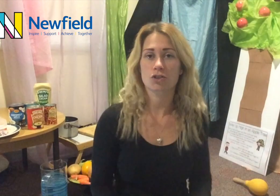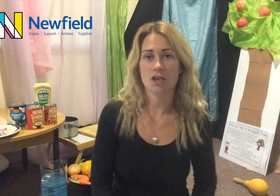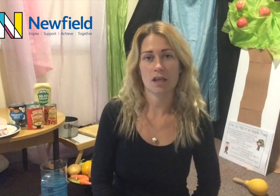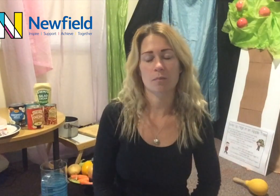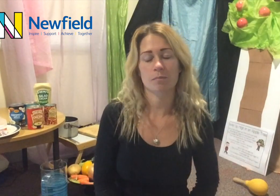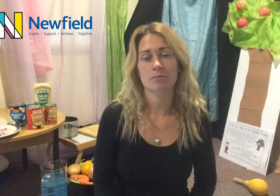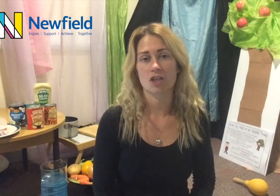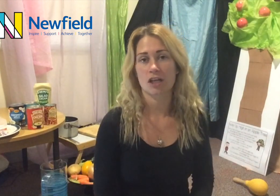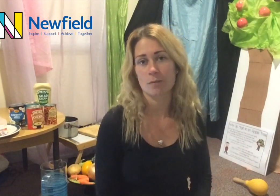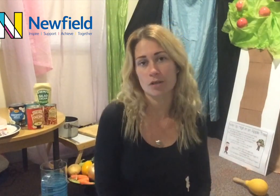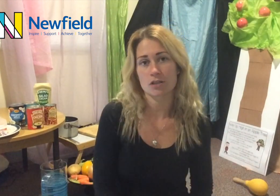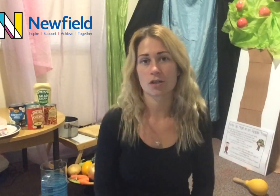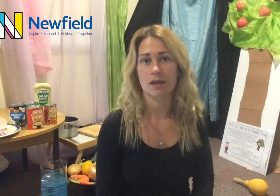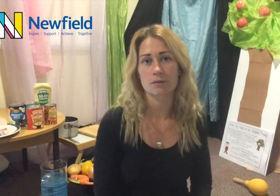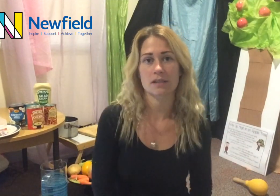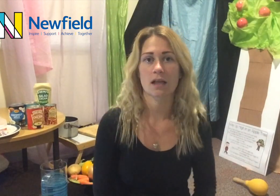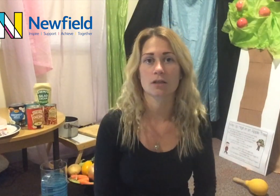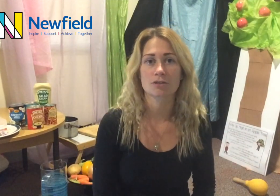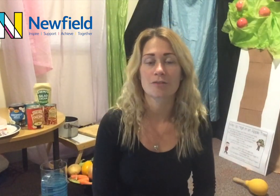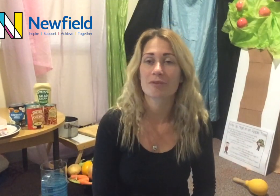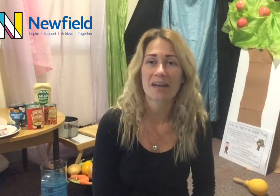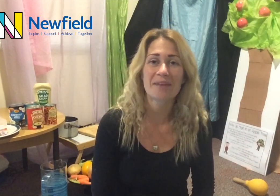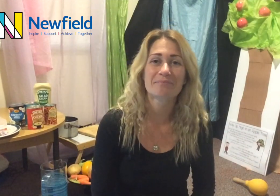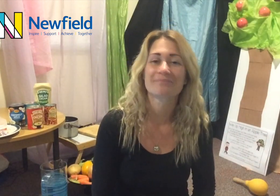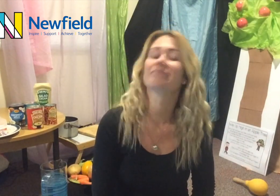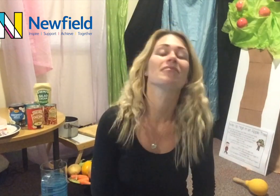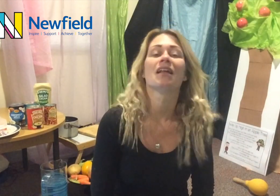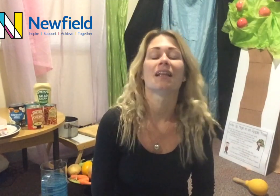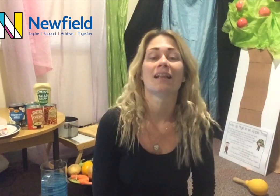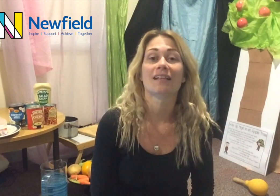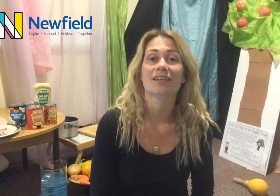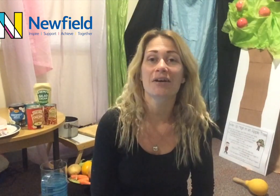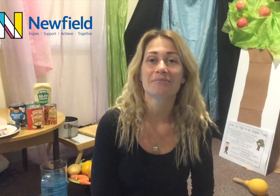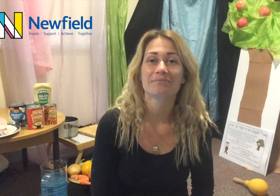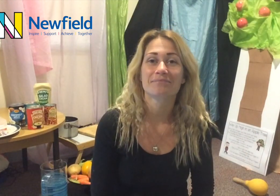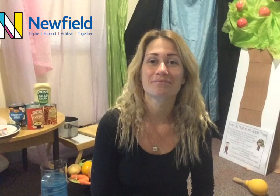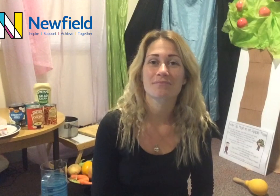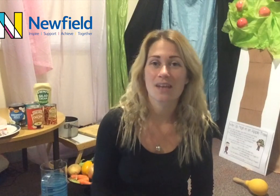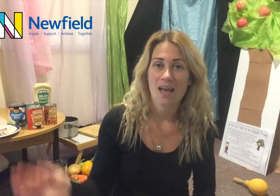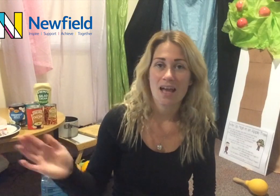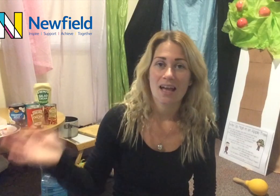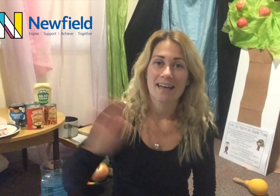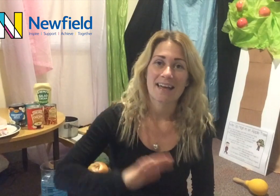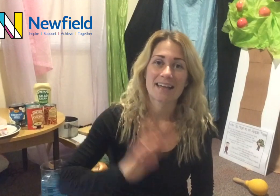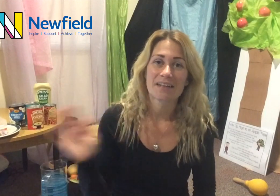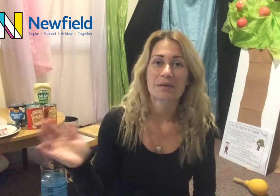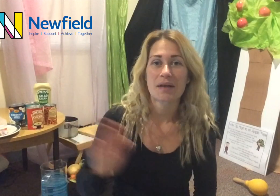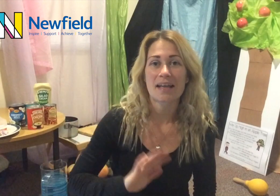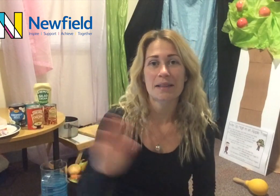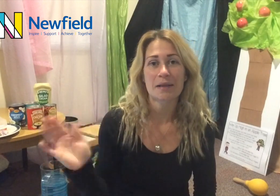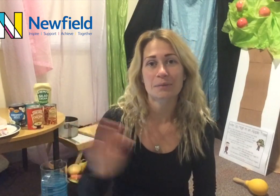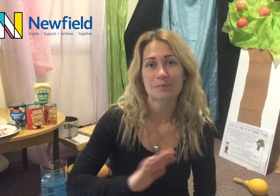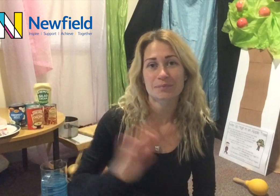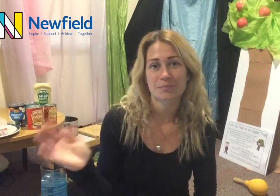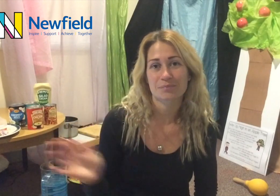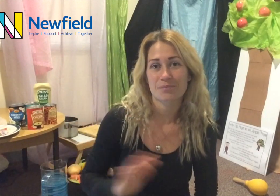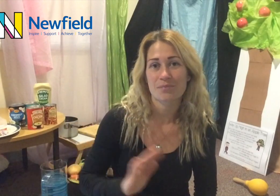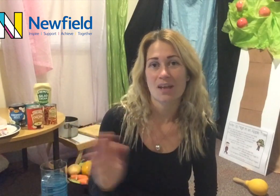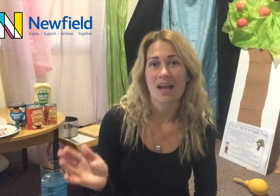shake your body all out and get loose. Okay, let's go. Hello, hello,